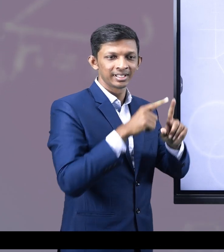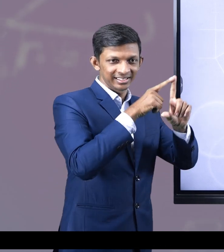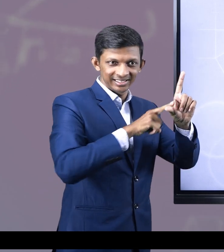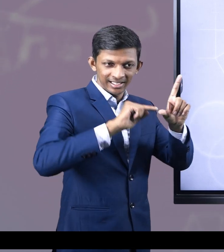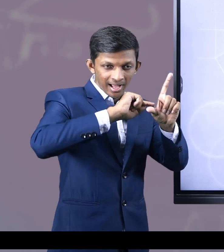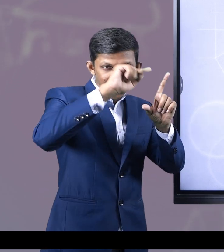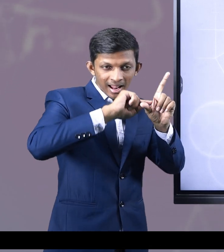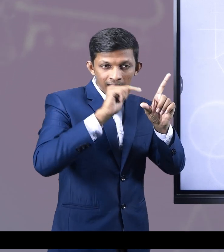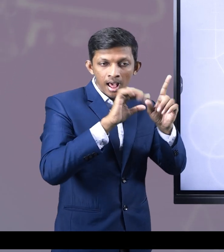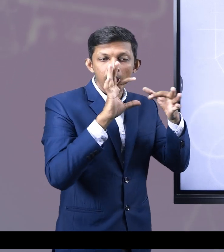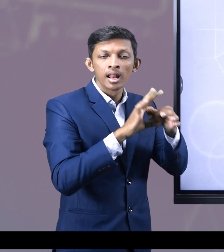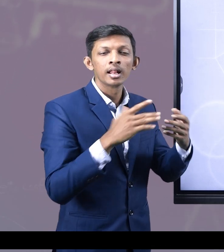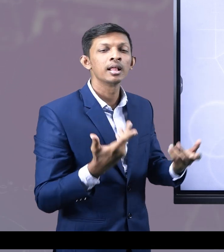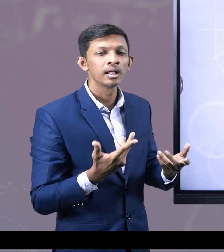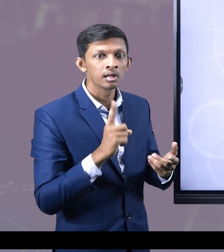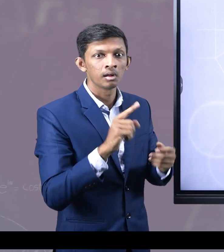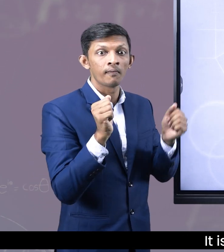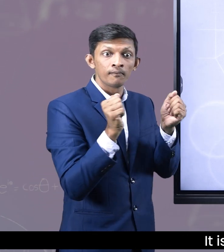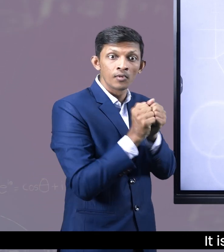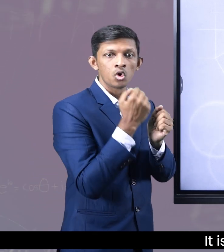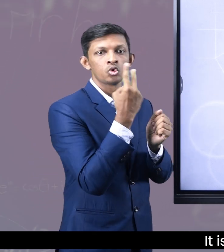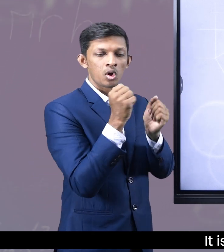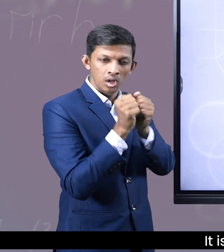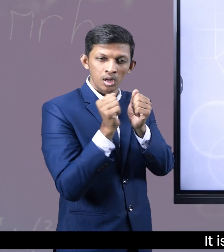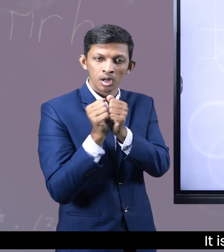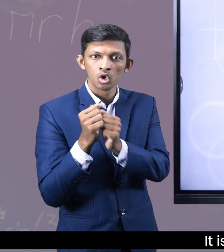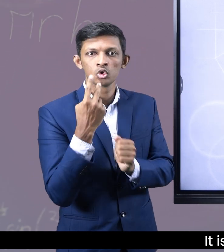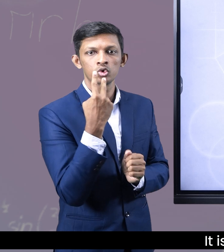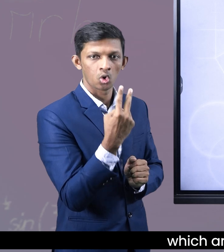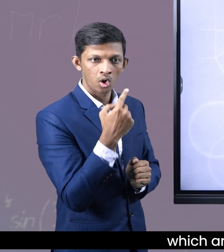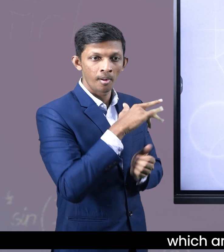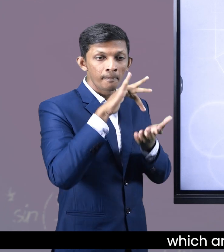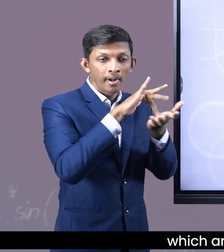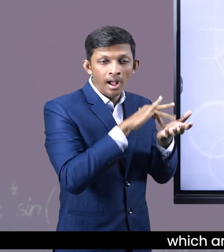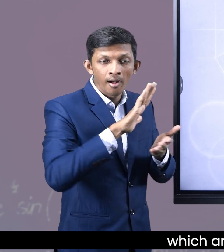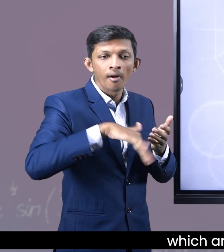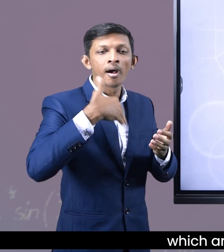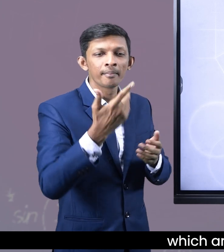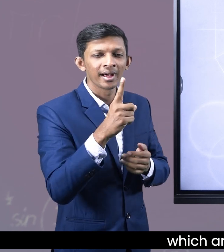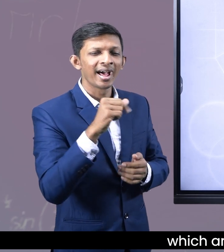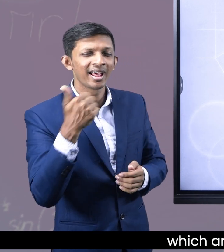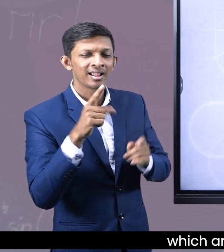Adjacent angles. It is a pair of two angles which are placed next to each other.